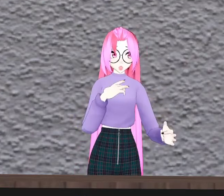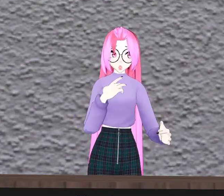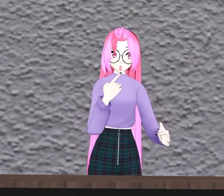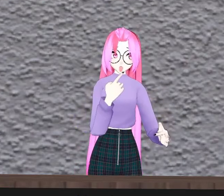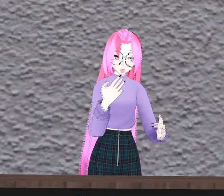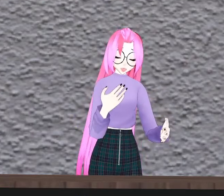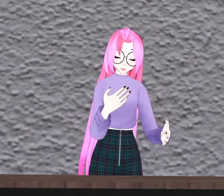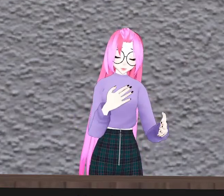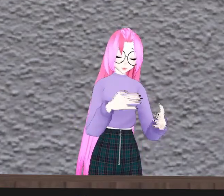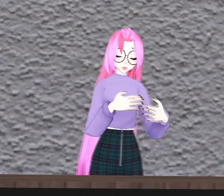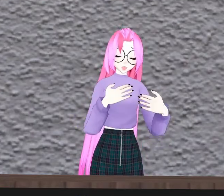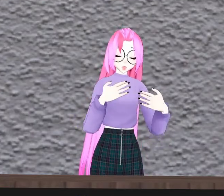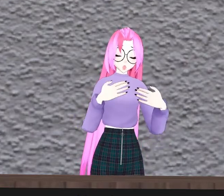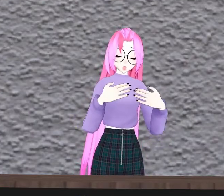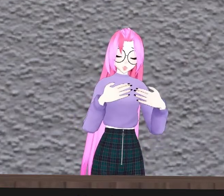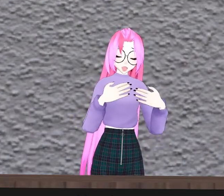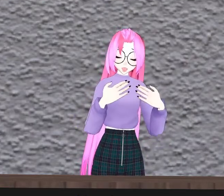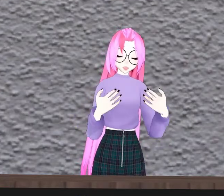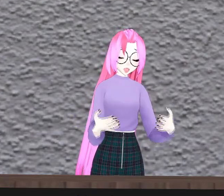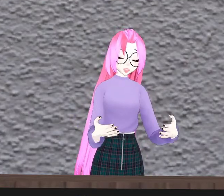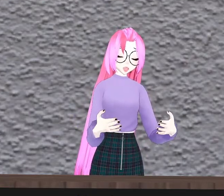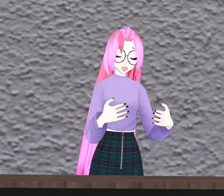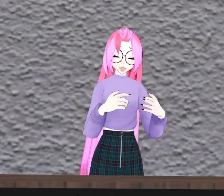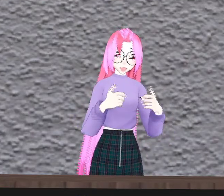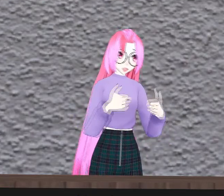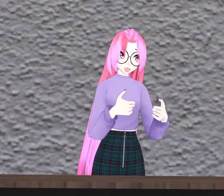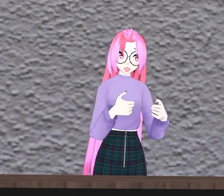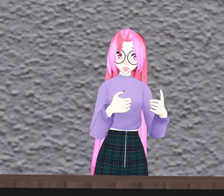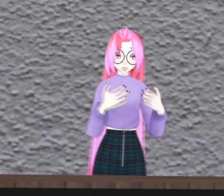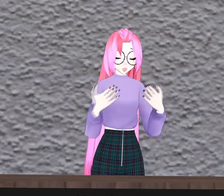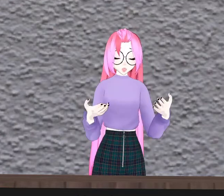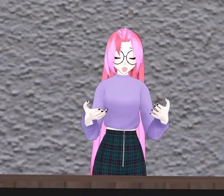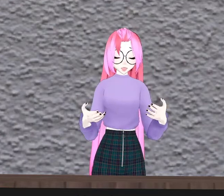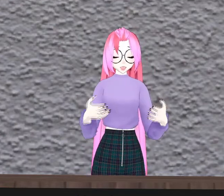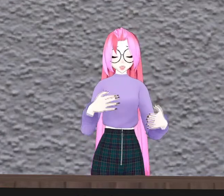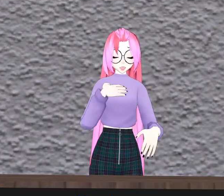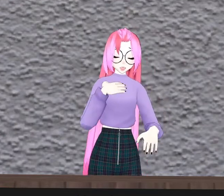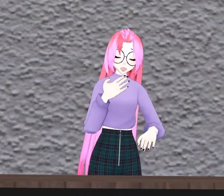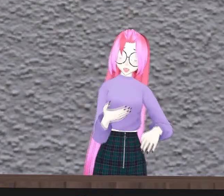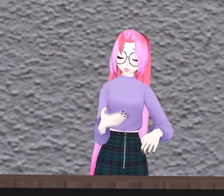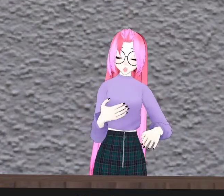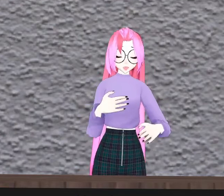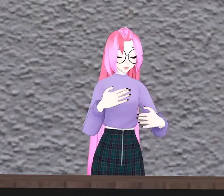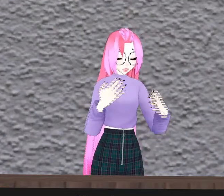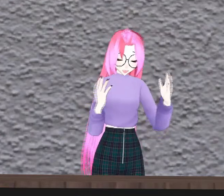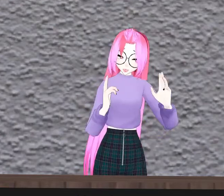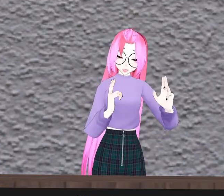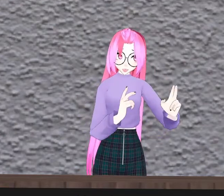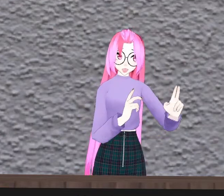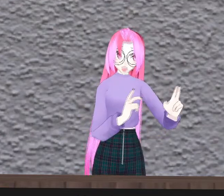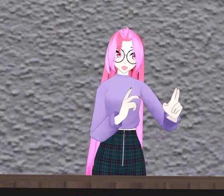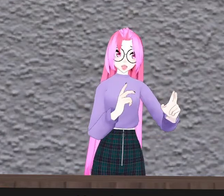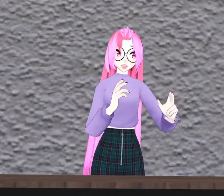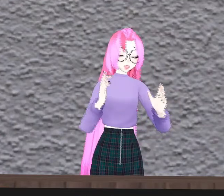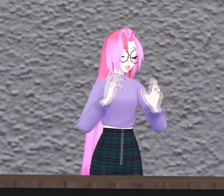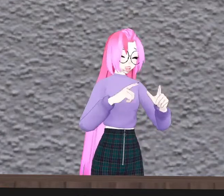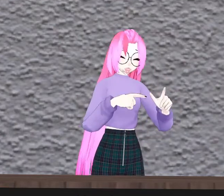you want me to write down? Do you want me to text? What do you want me to do? And if they tell you, just respect that. I'd say number